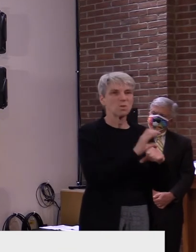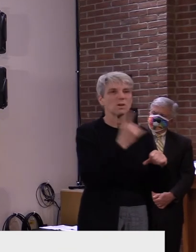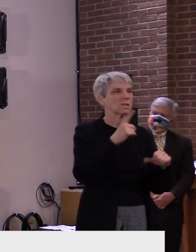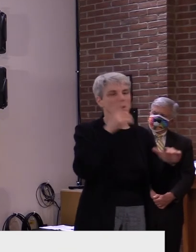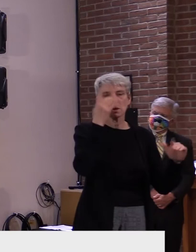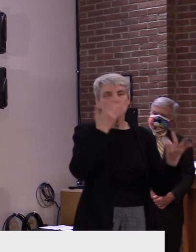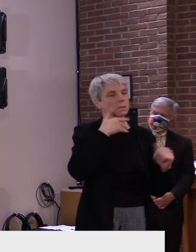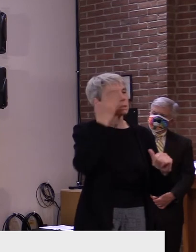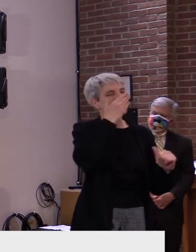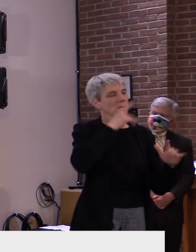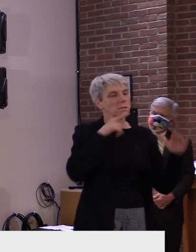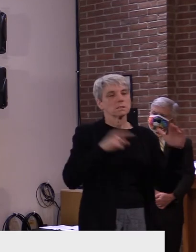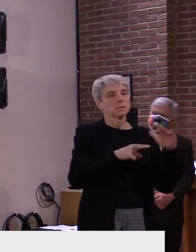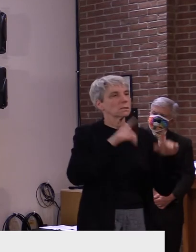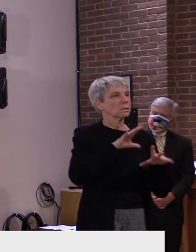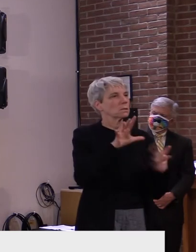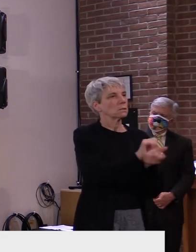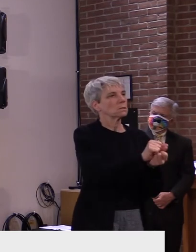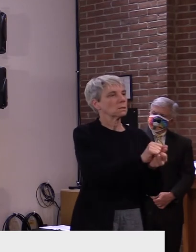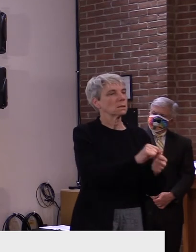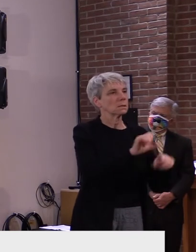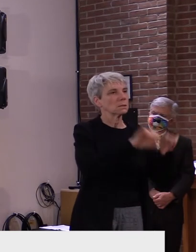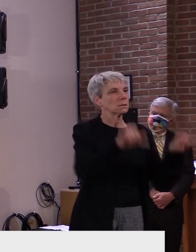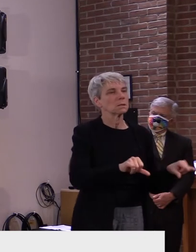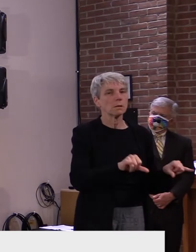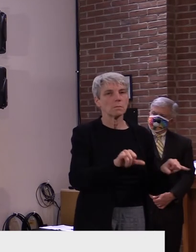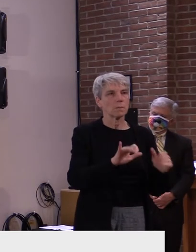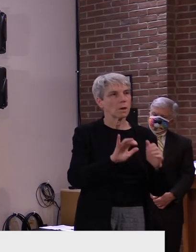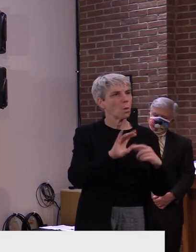that impacted public health and safety